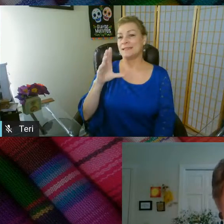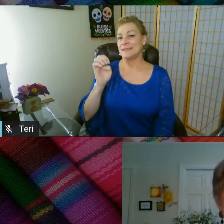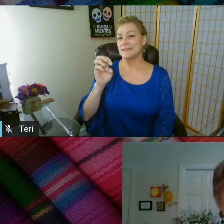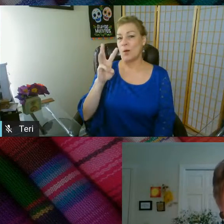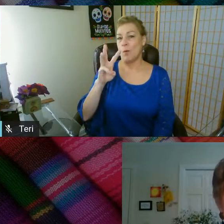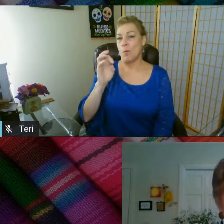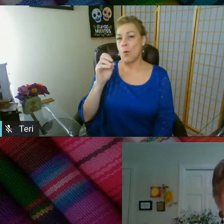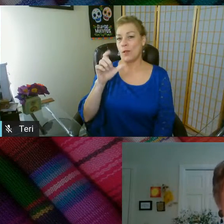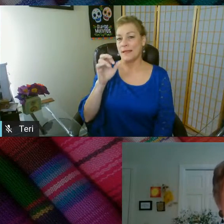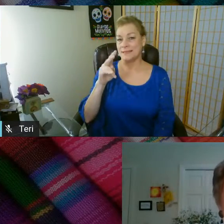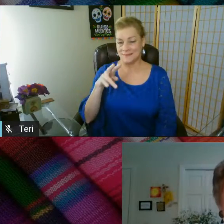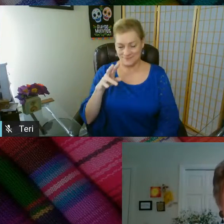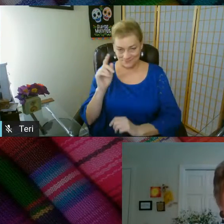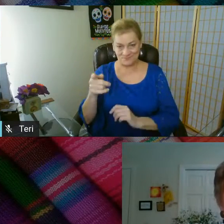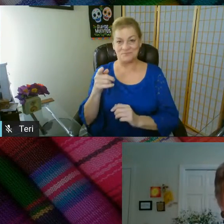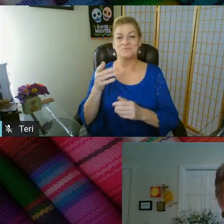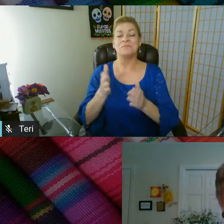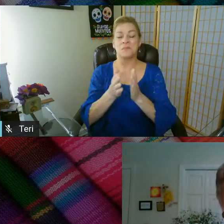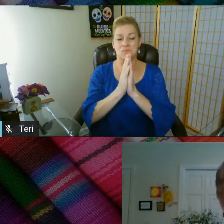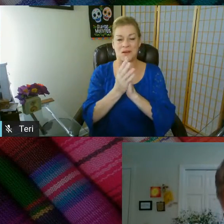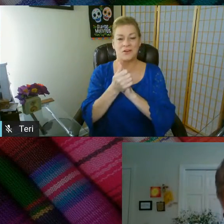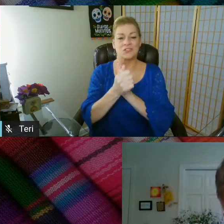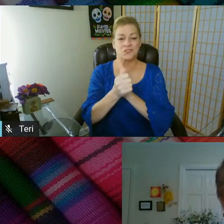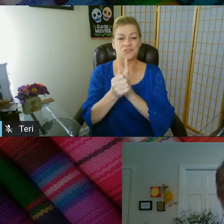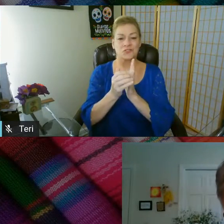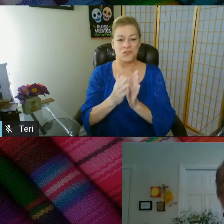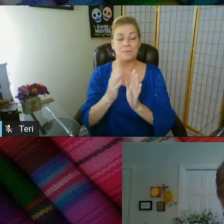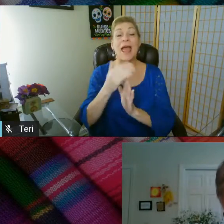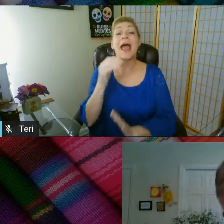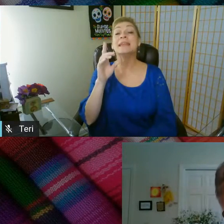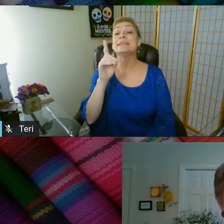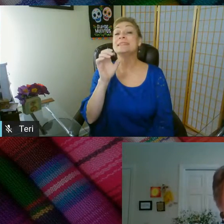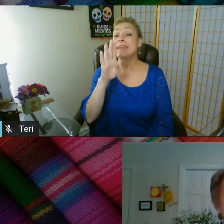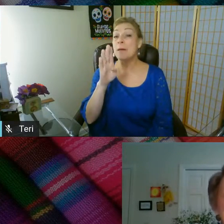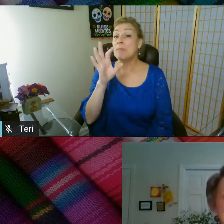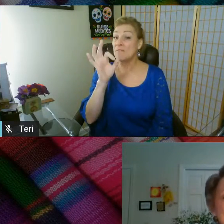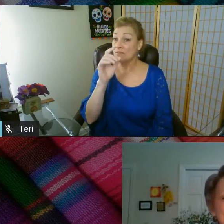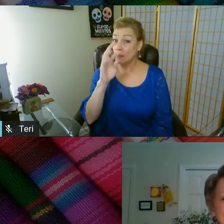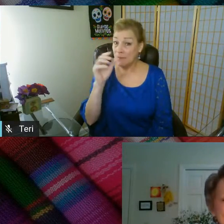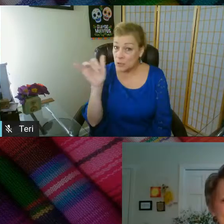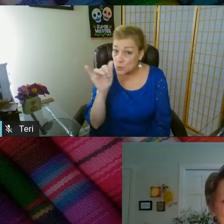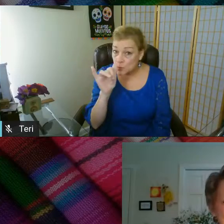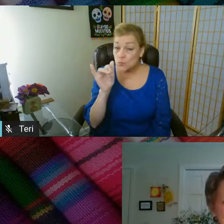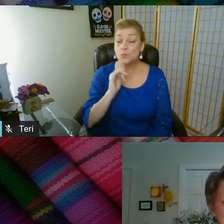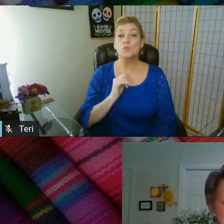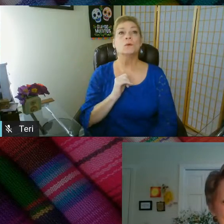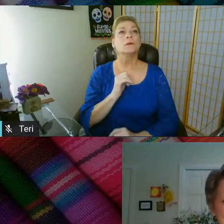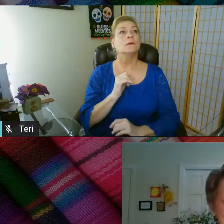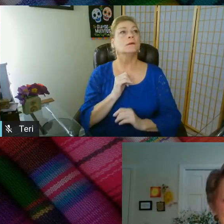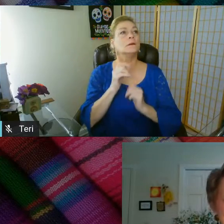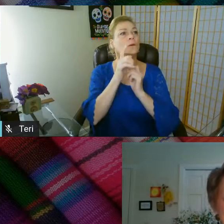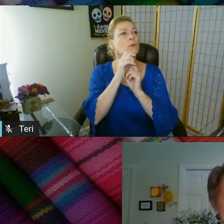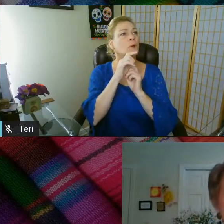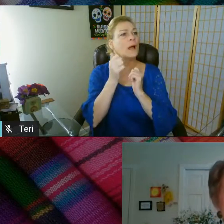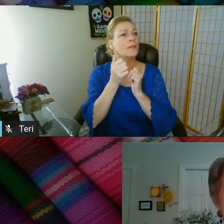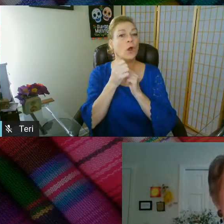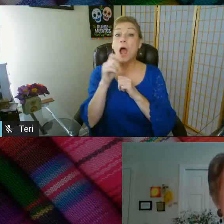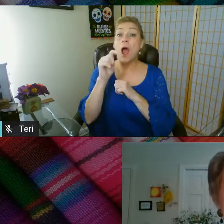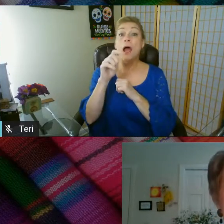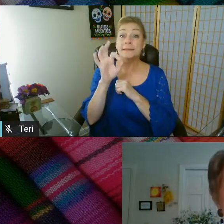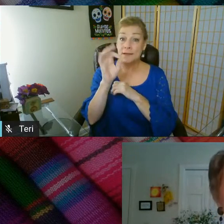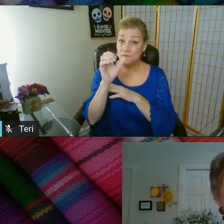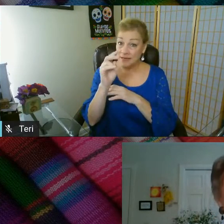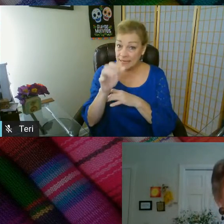chaplains. Absolutely. And we've also got Deb Philby behind the scenes. We do. And did we cover everybody? No, we have